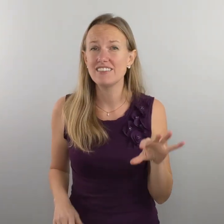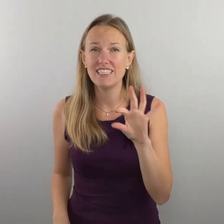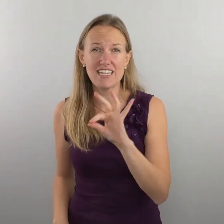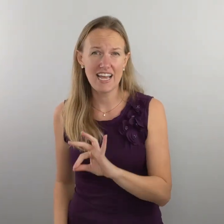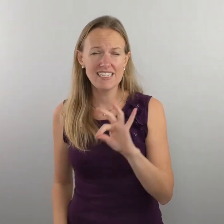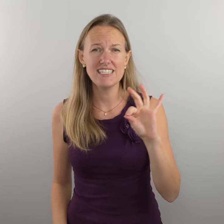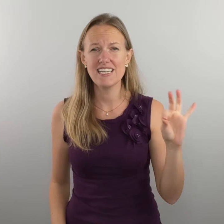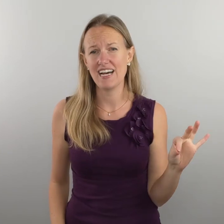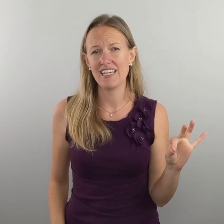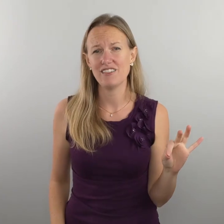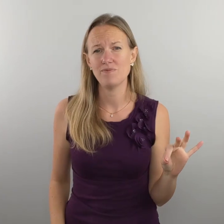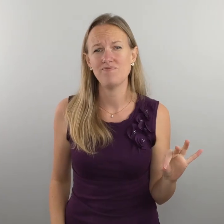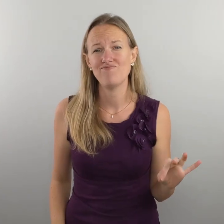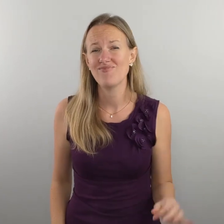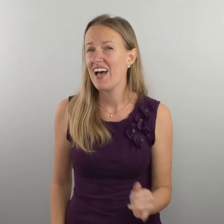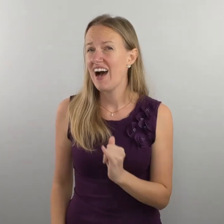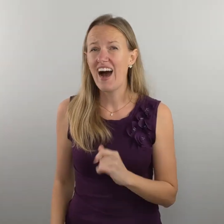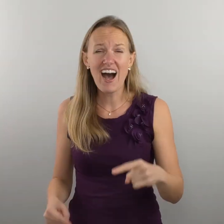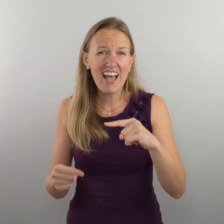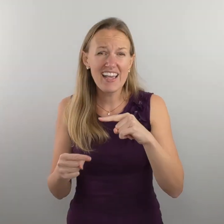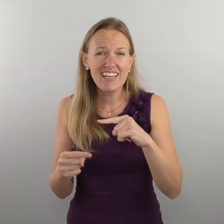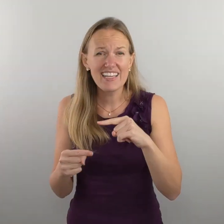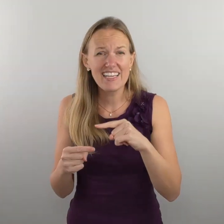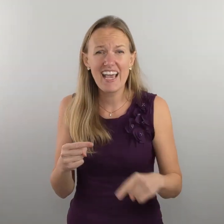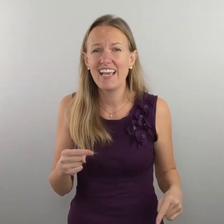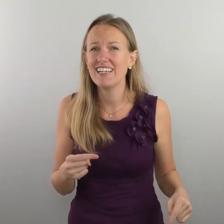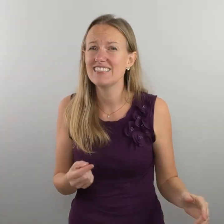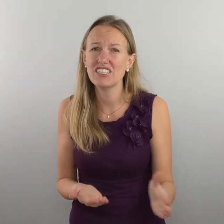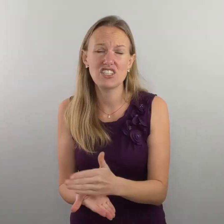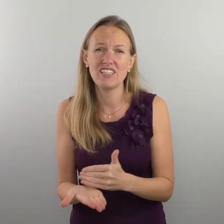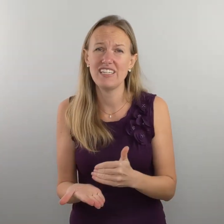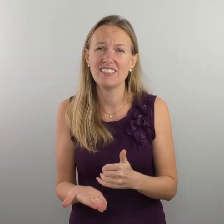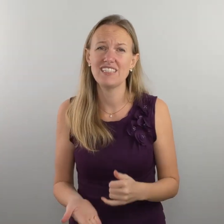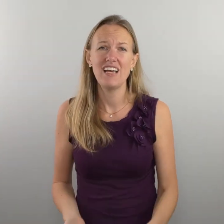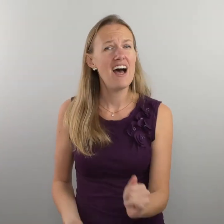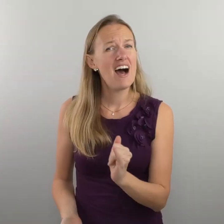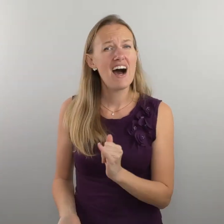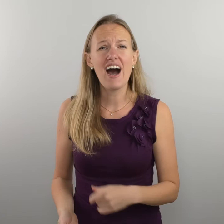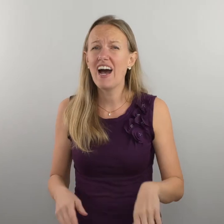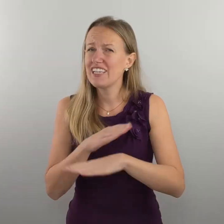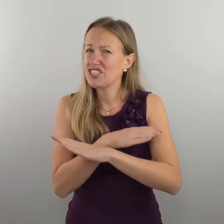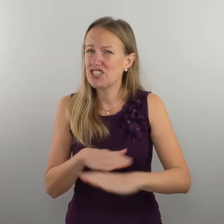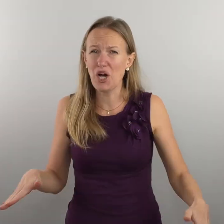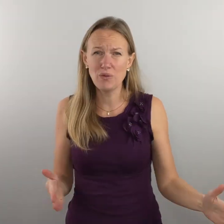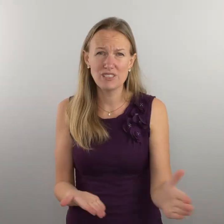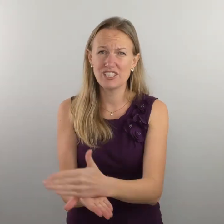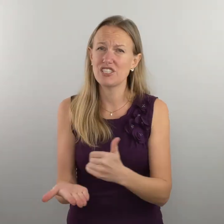the 99. I can't earn it. I don't deserve